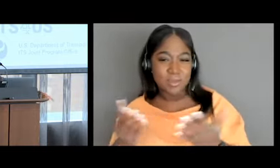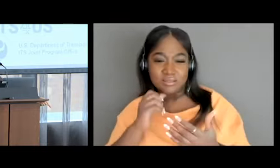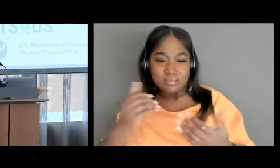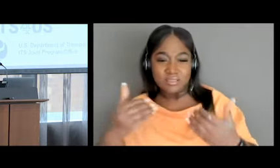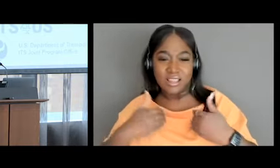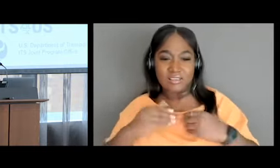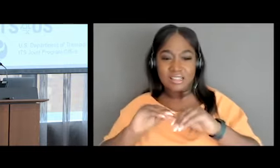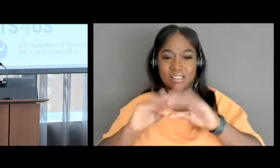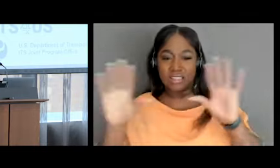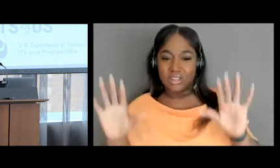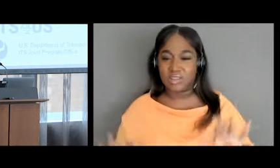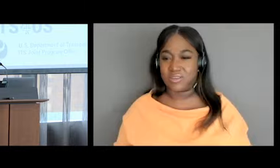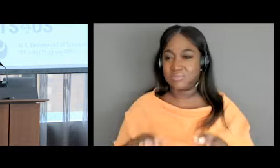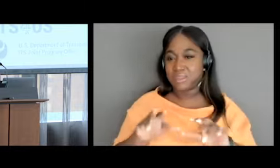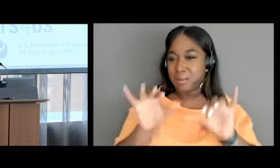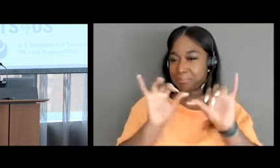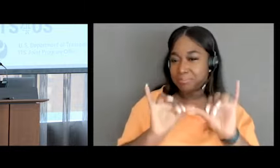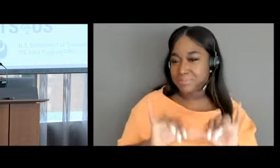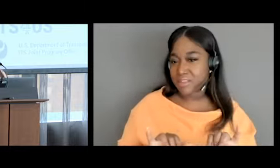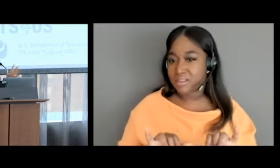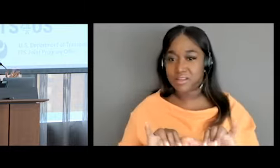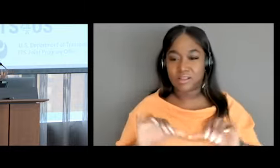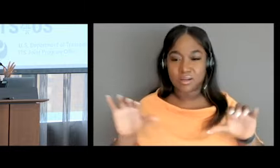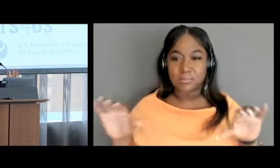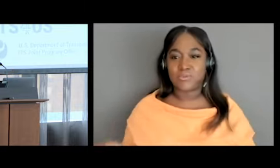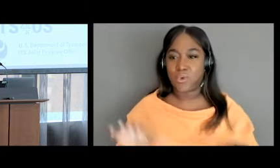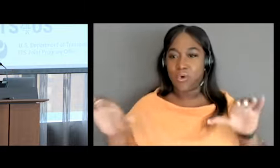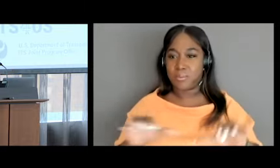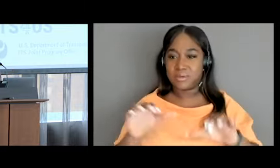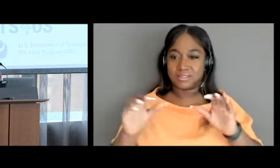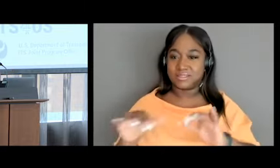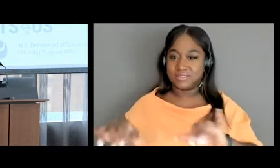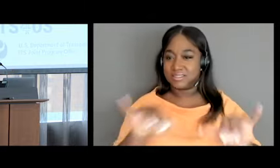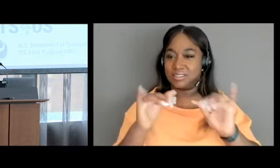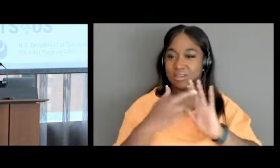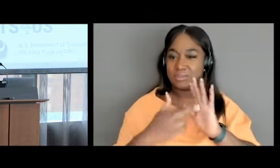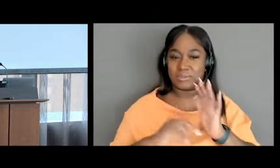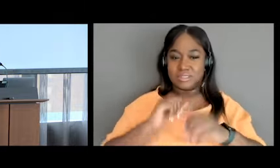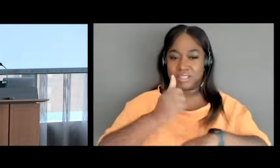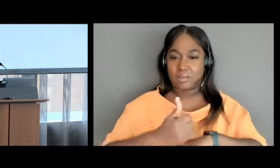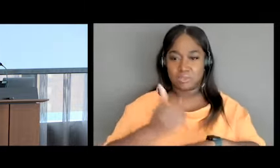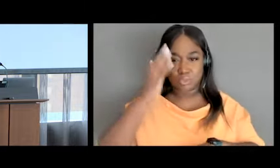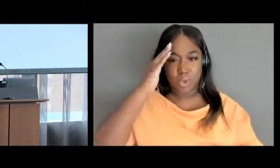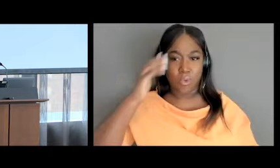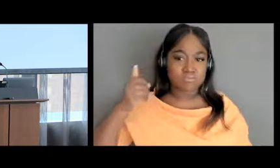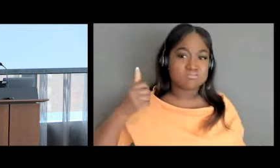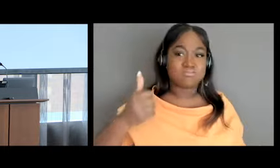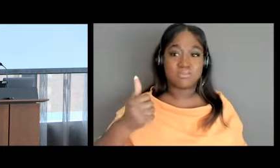that's inequitable and that is equitable. So that's what I'm trying to get the conversation around